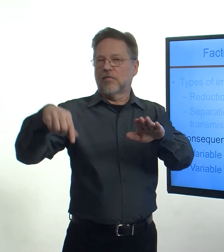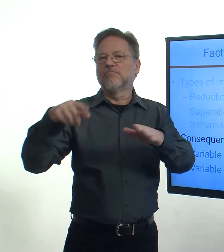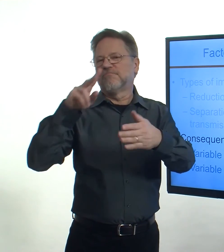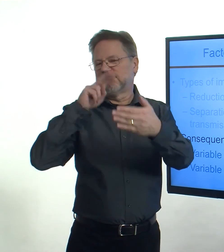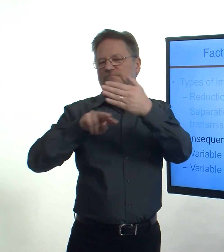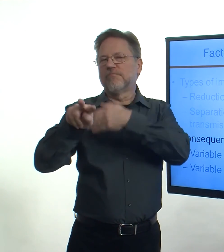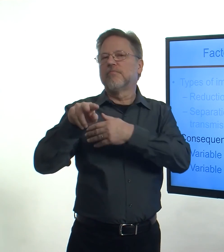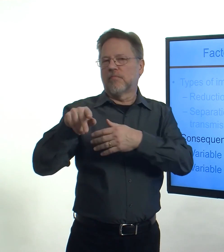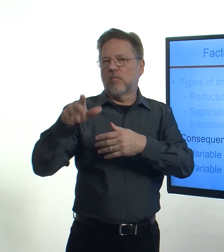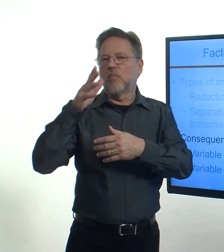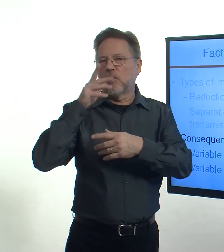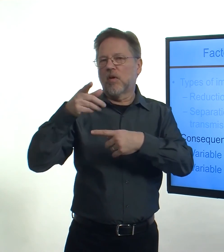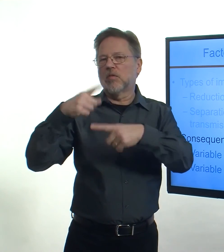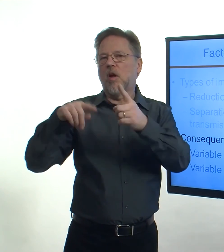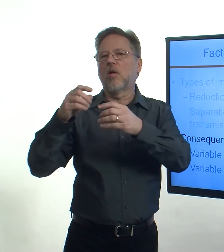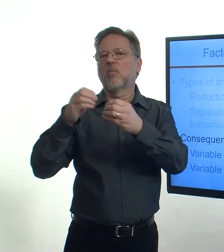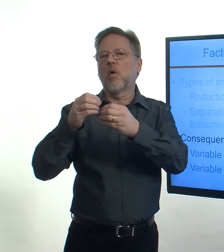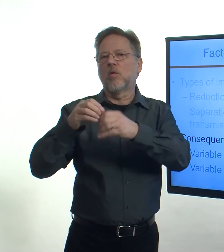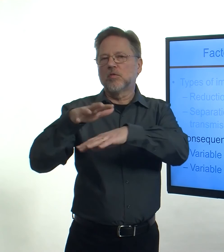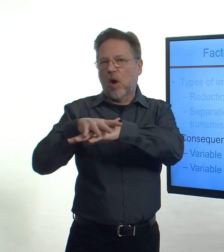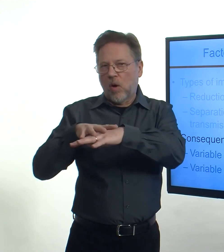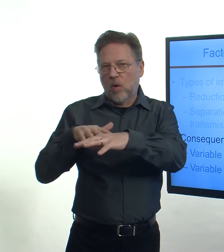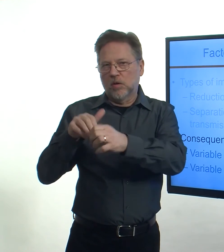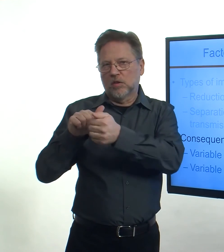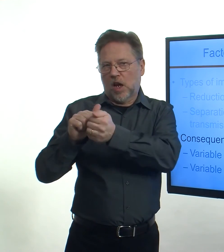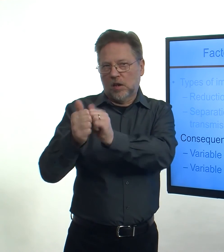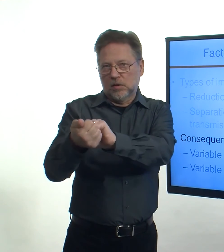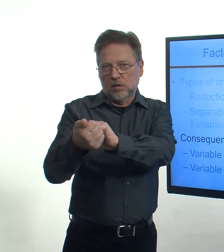you can predict that their sign language would change more slowly.